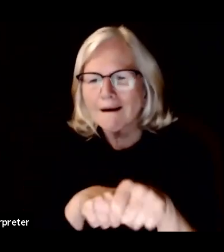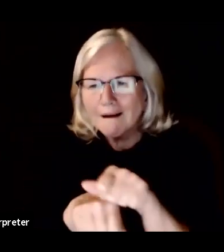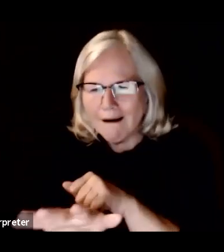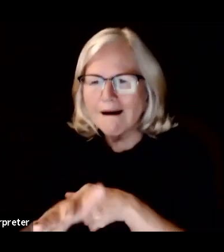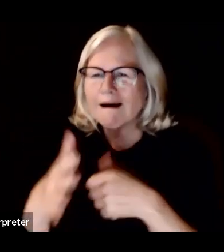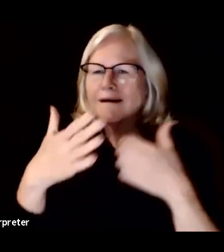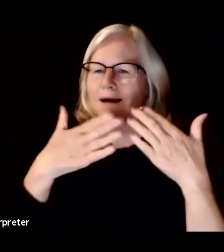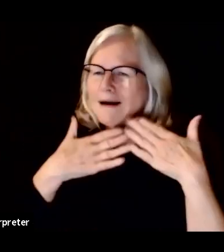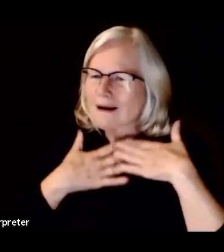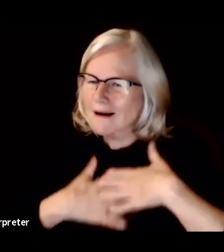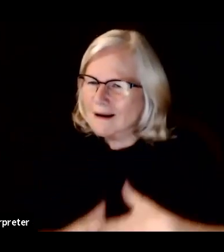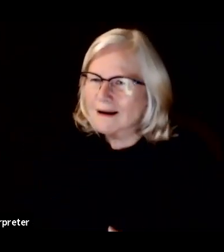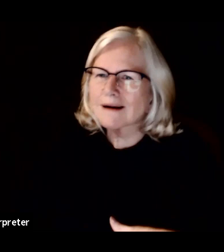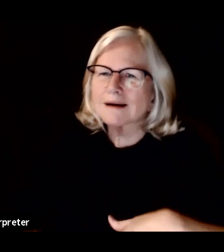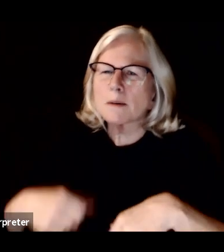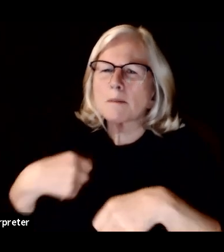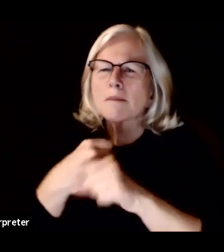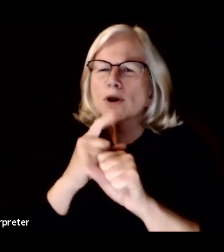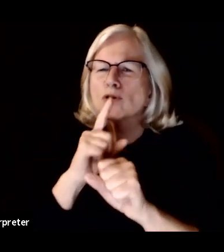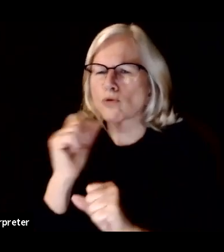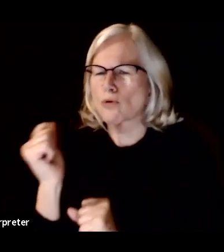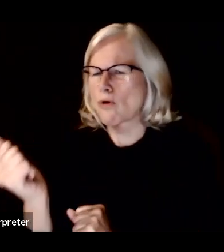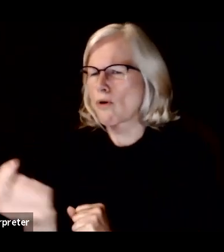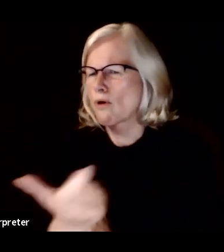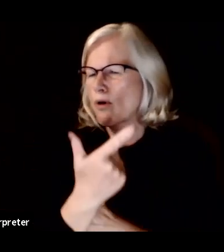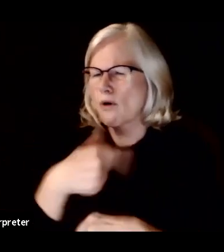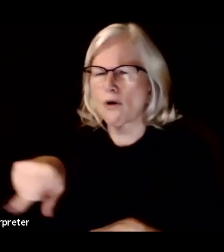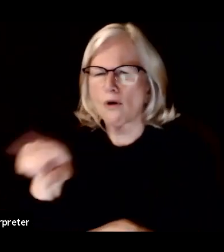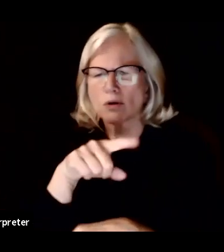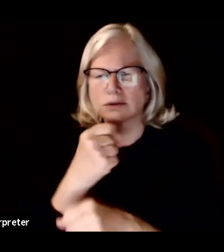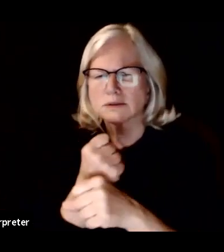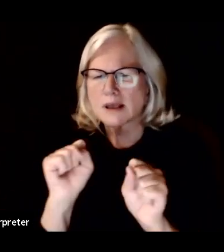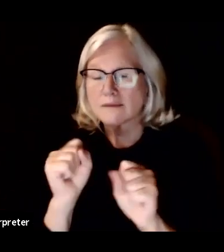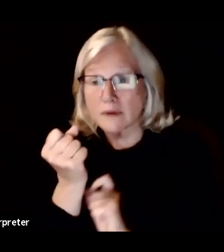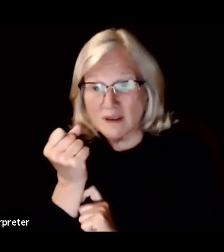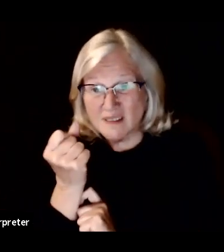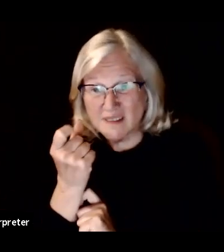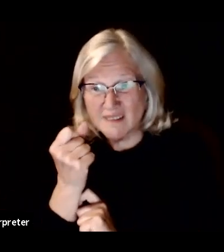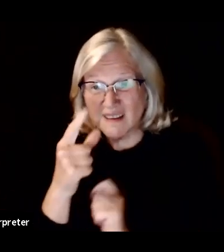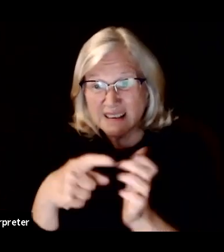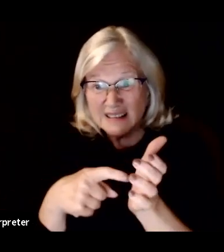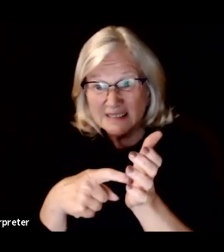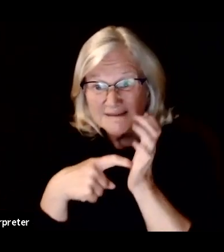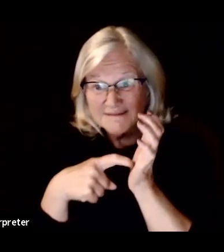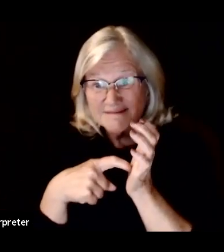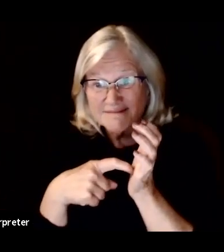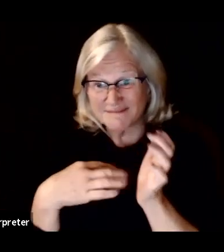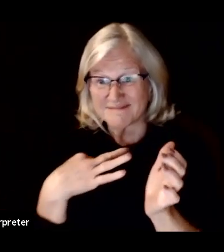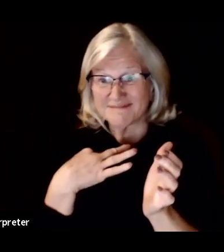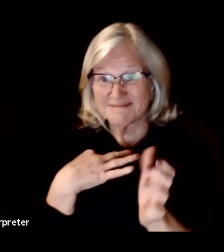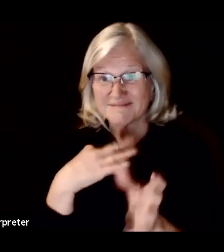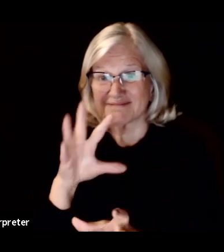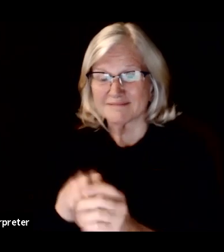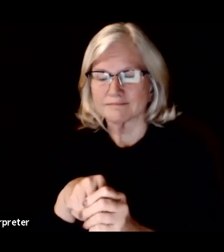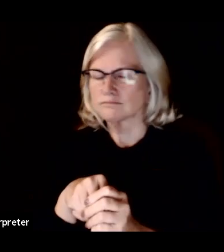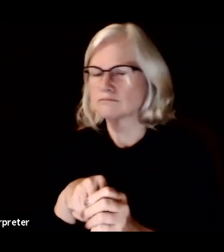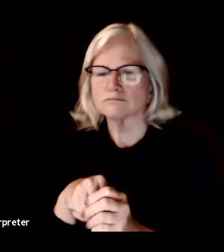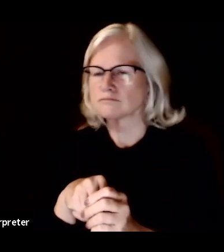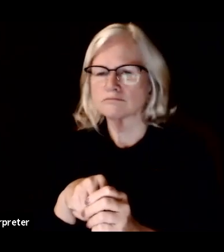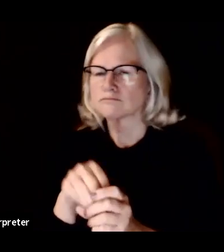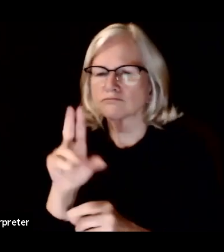safe. Participation is completely voluntary, and households can participate in all or just parts of